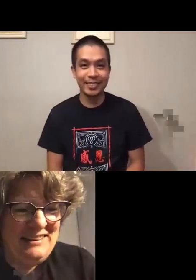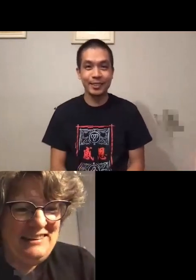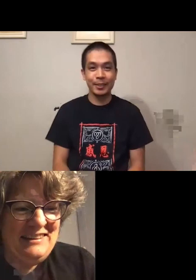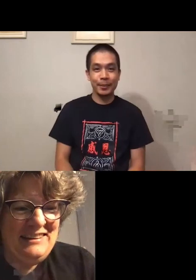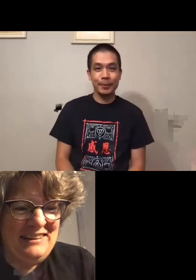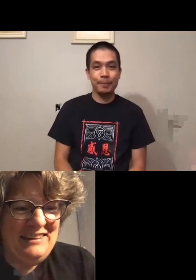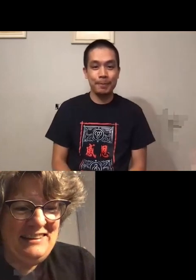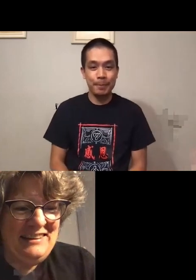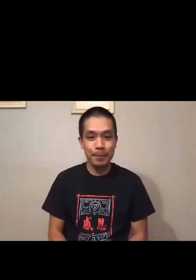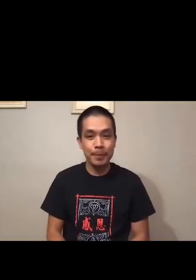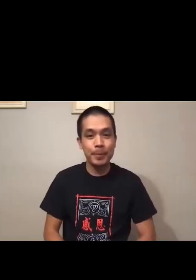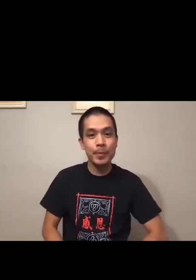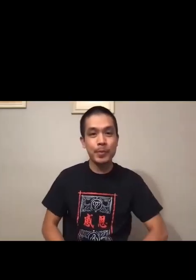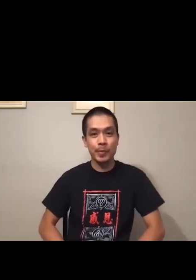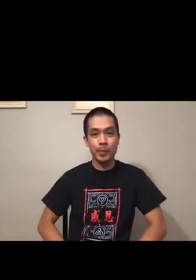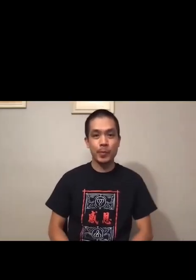Okay.